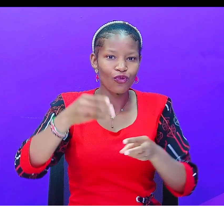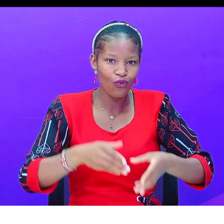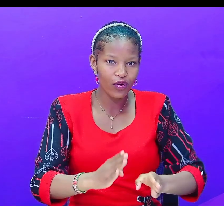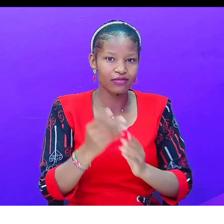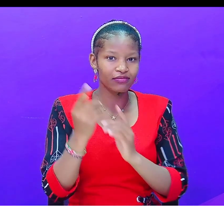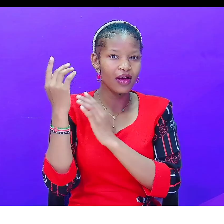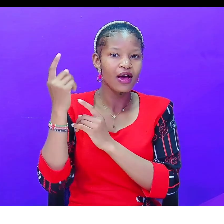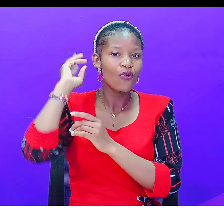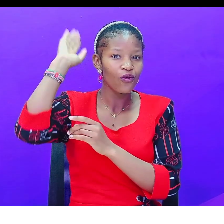progress.